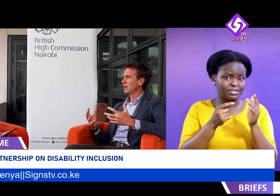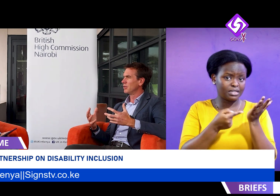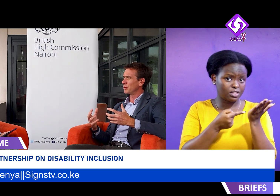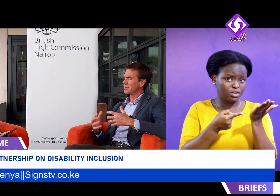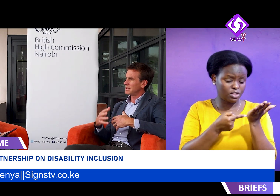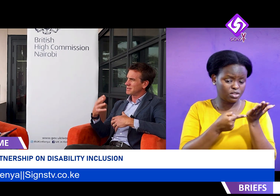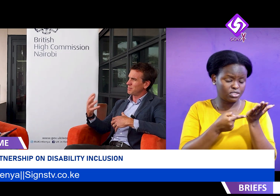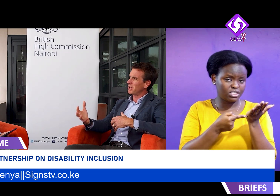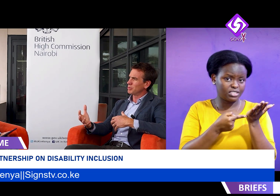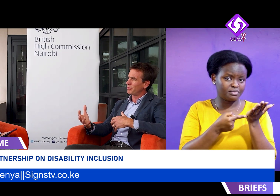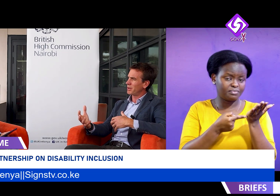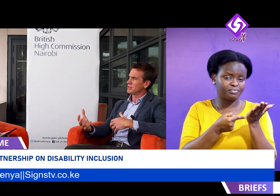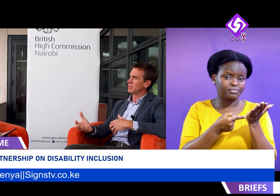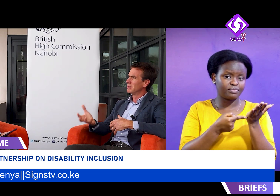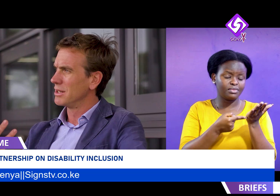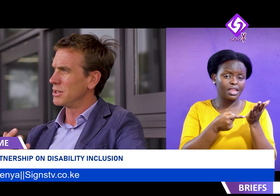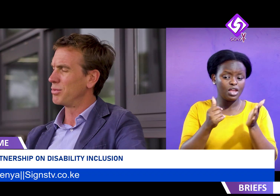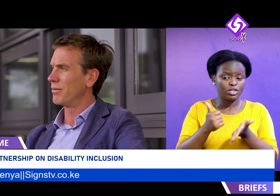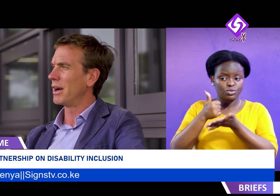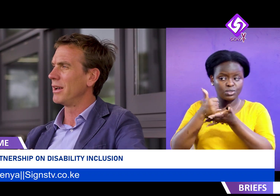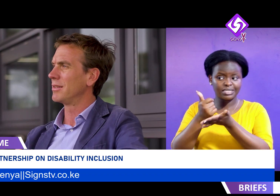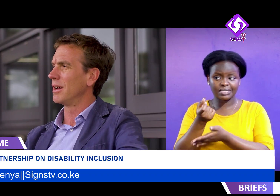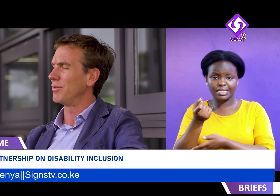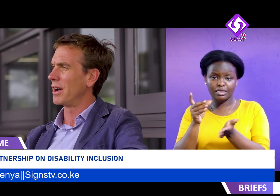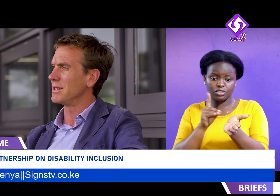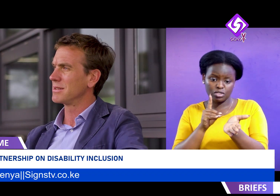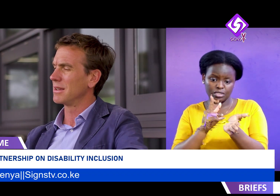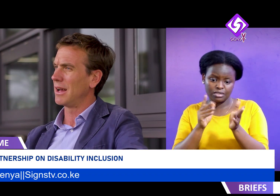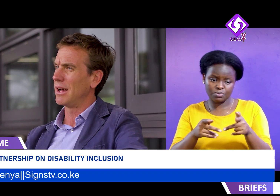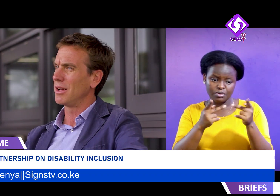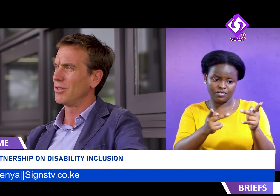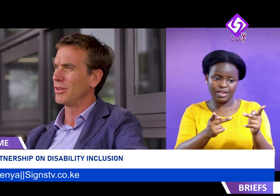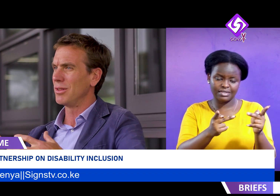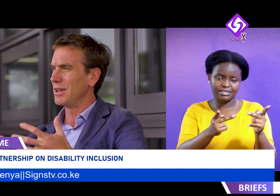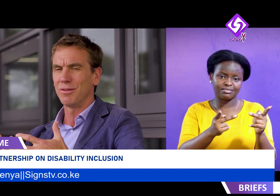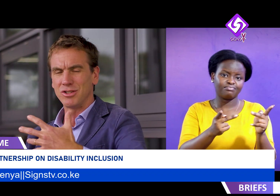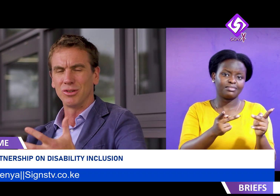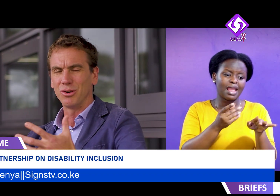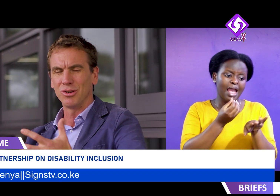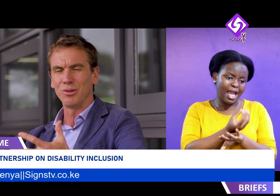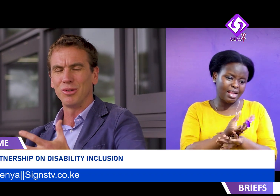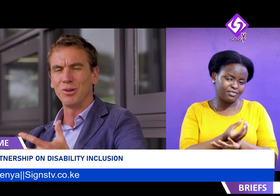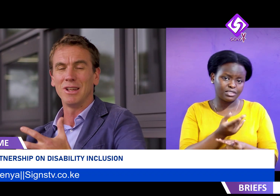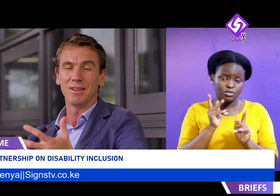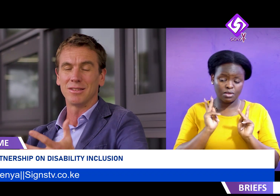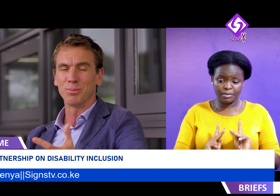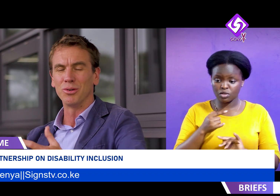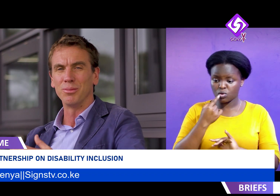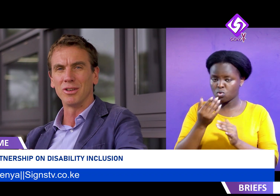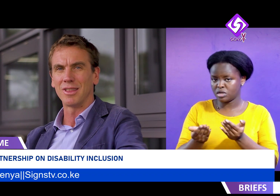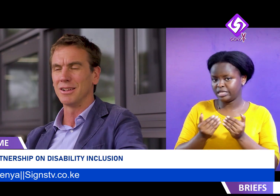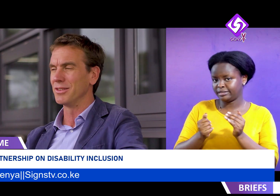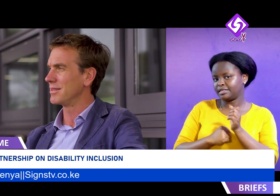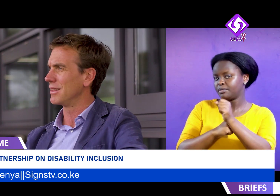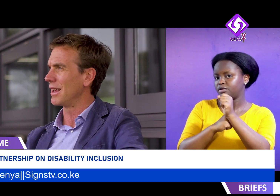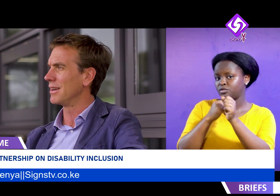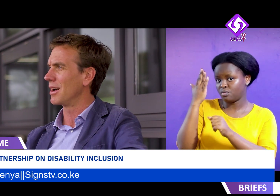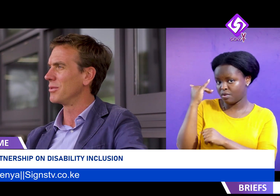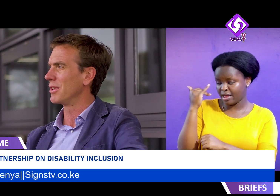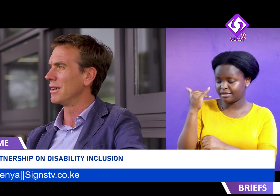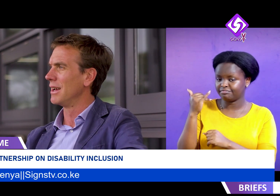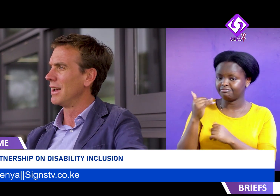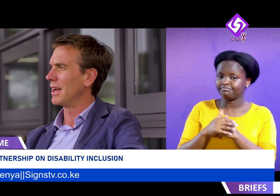interpretation to assist the medical professional to provide advice to the individual who needed support because of the illness that